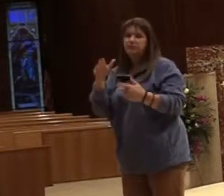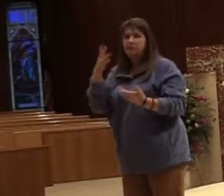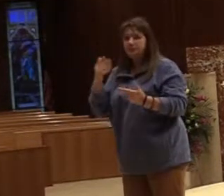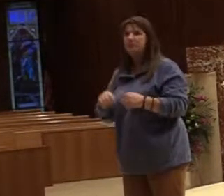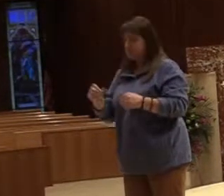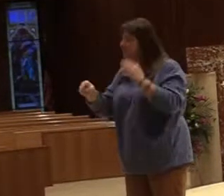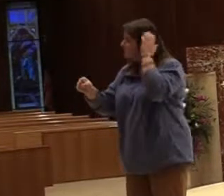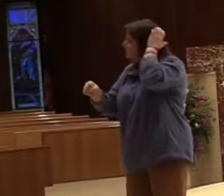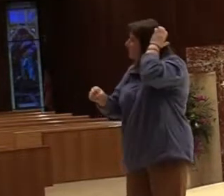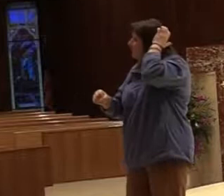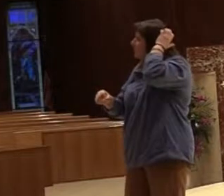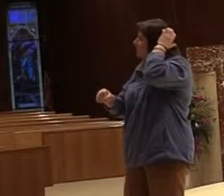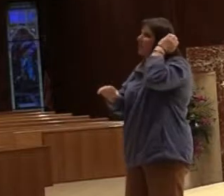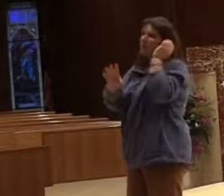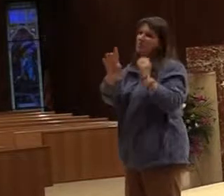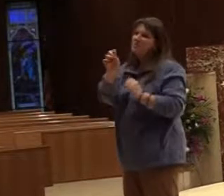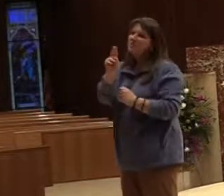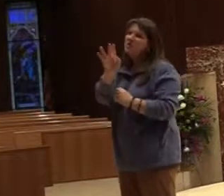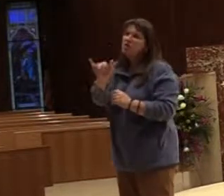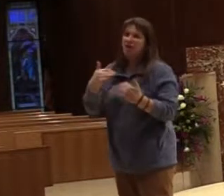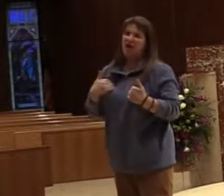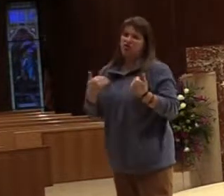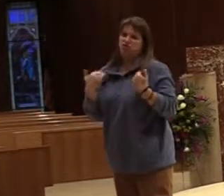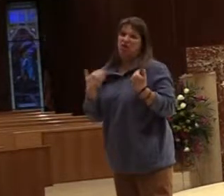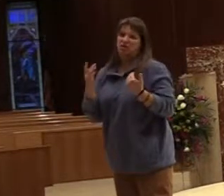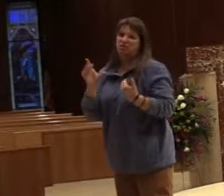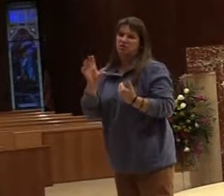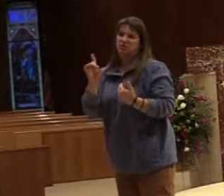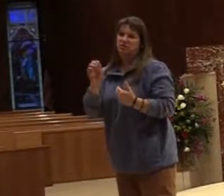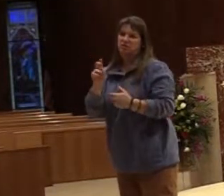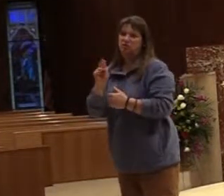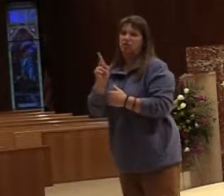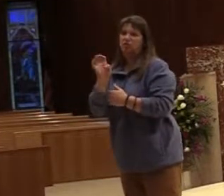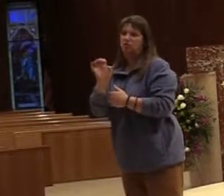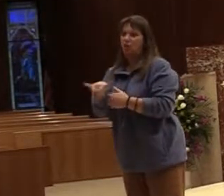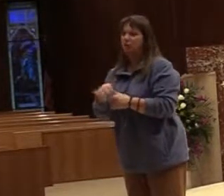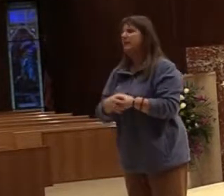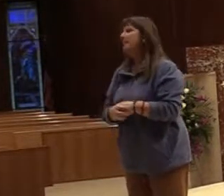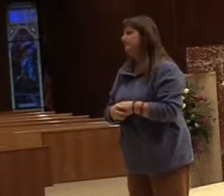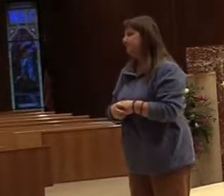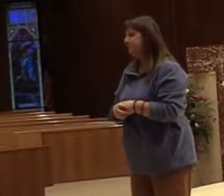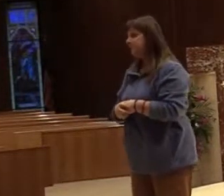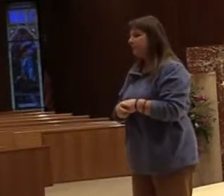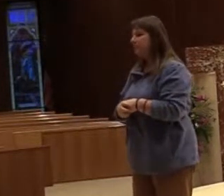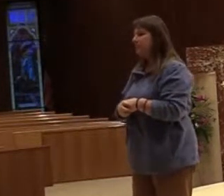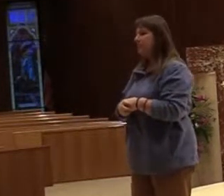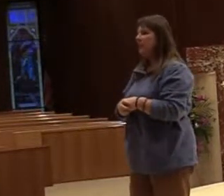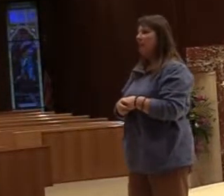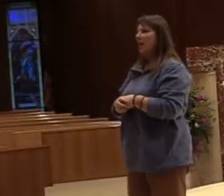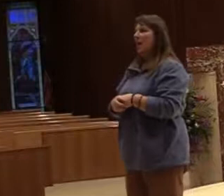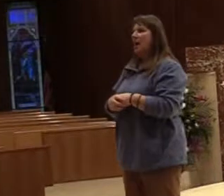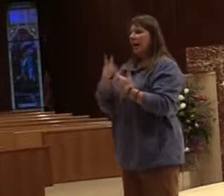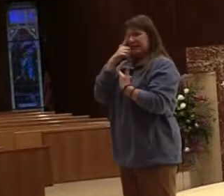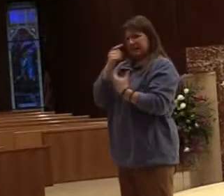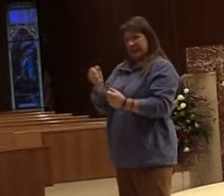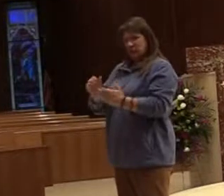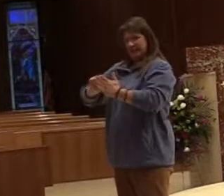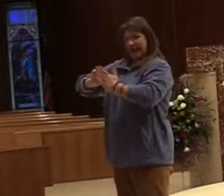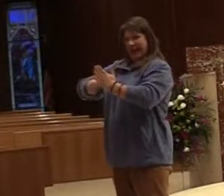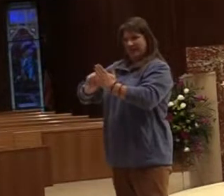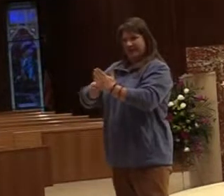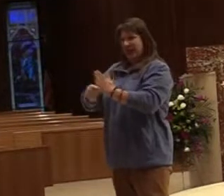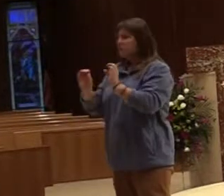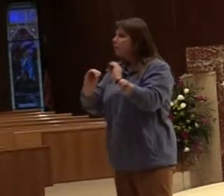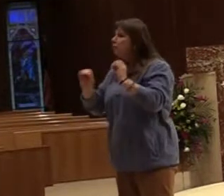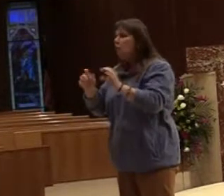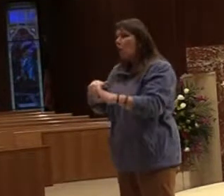on a humble colt. It also is interesting they point out it's a colt in which no one had ever sat. This